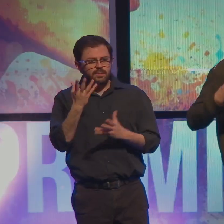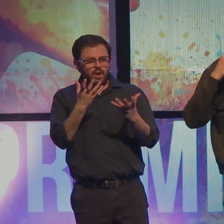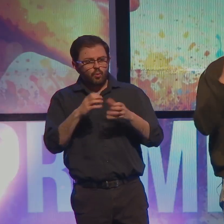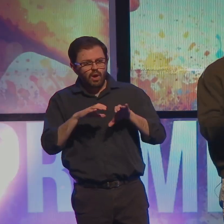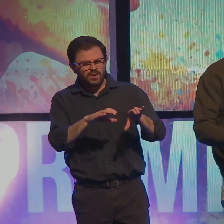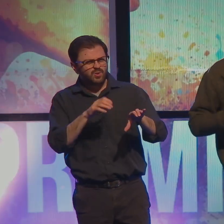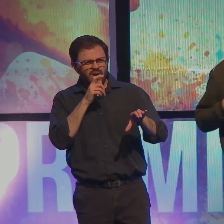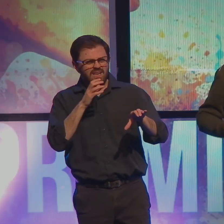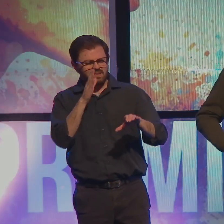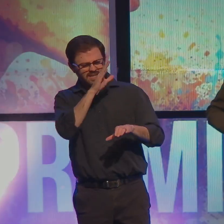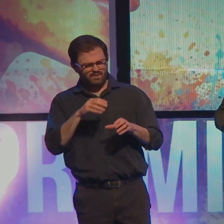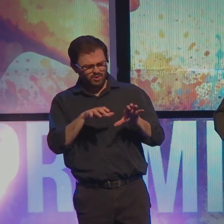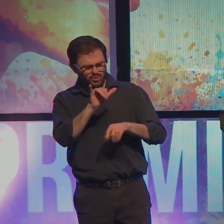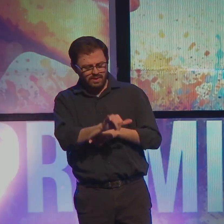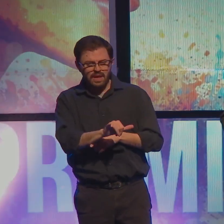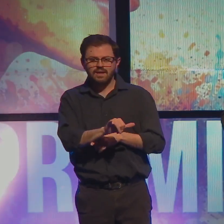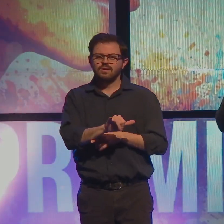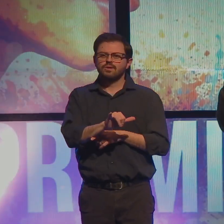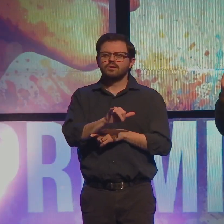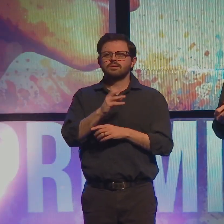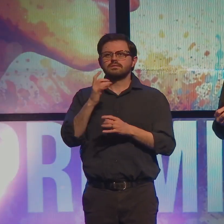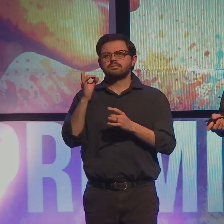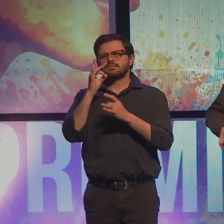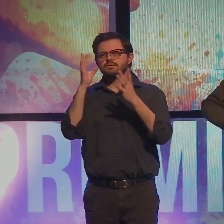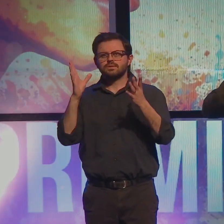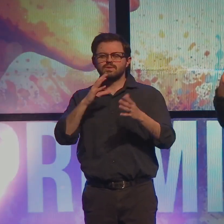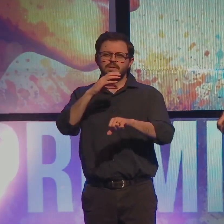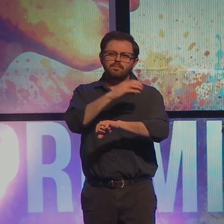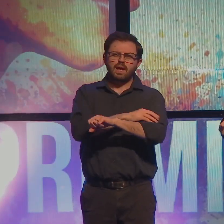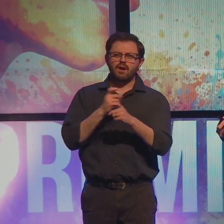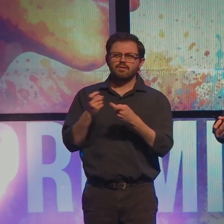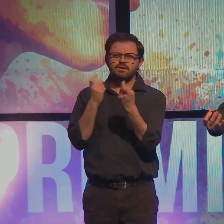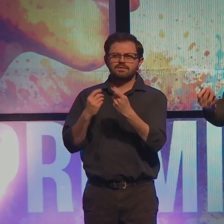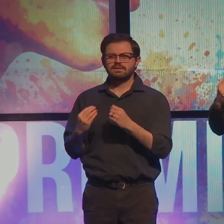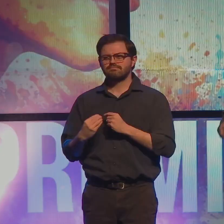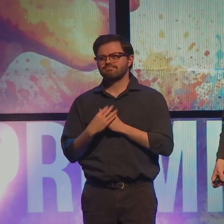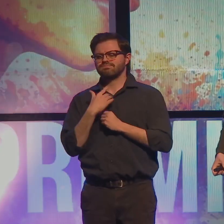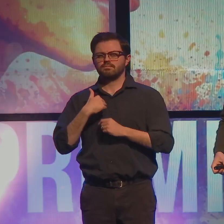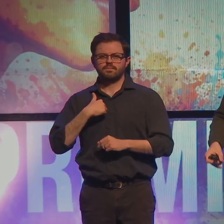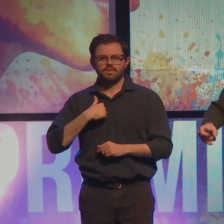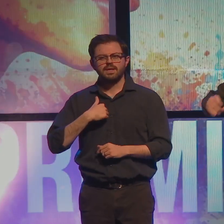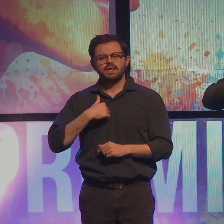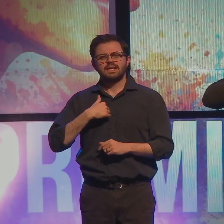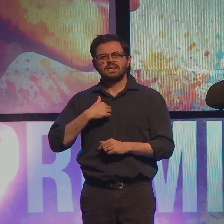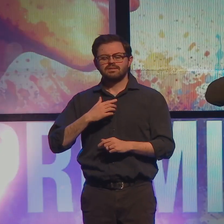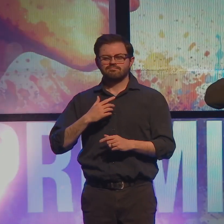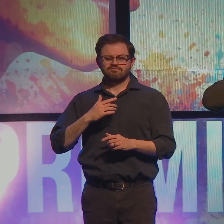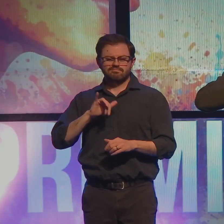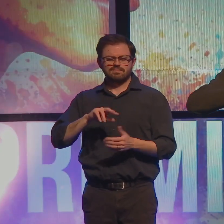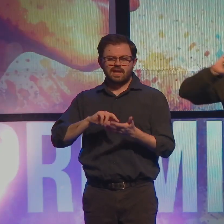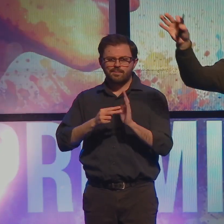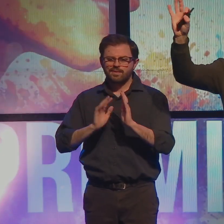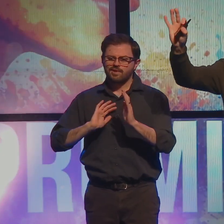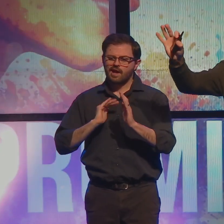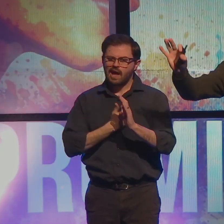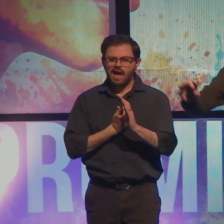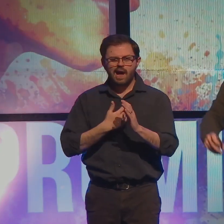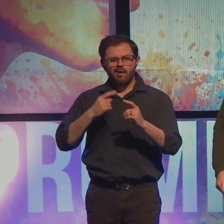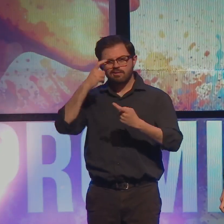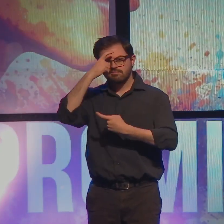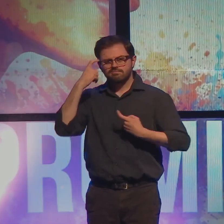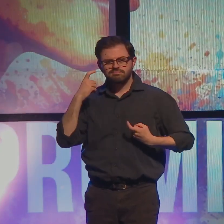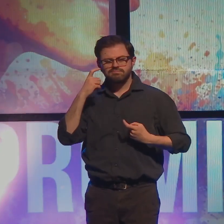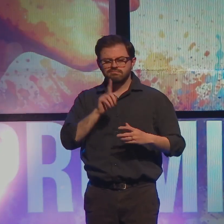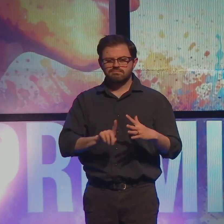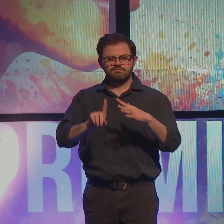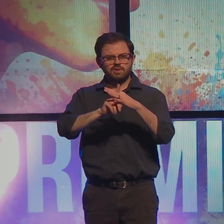is me. It's the power of sin at work in me. It's our wounds that make an appearance in our reactions, and then it's just like off to the